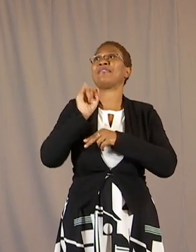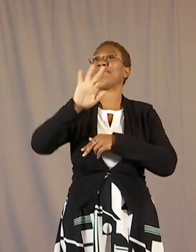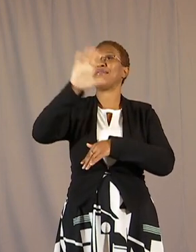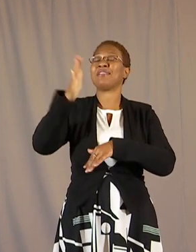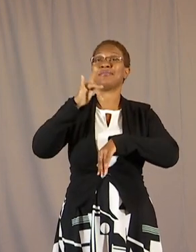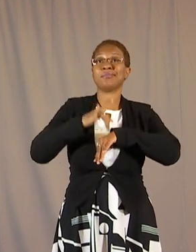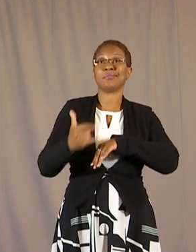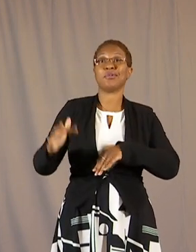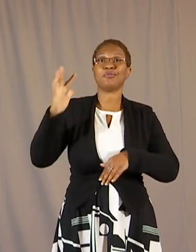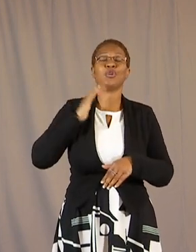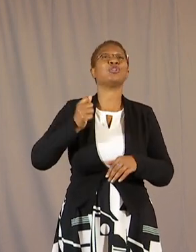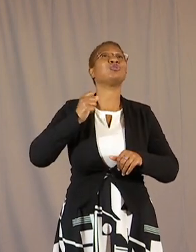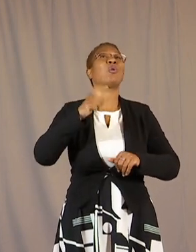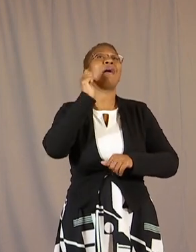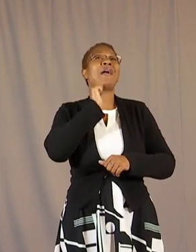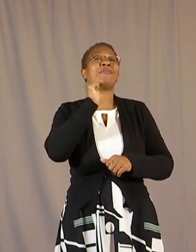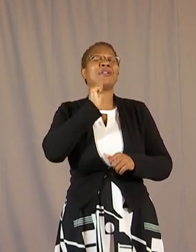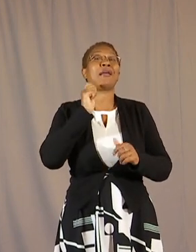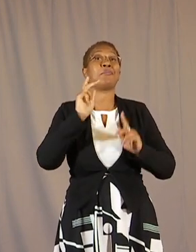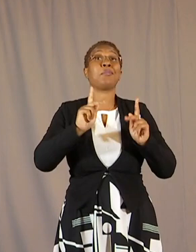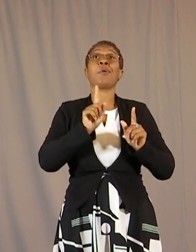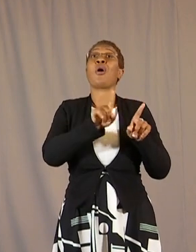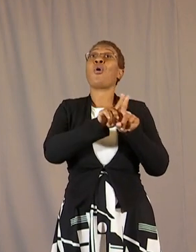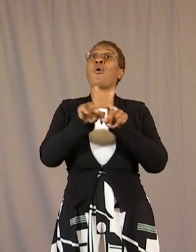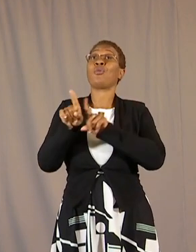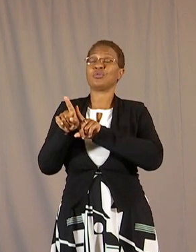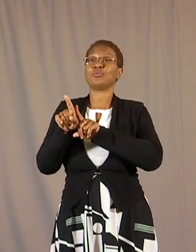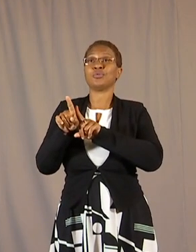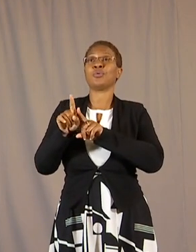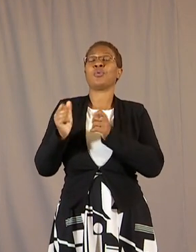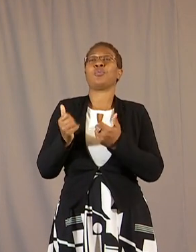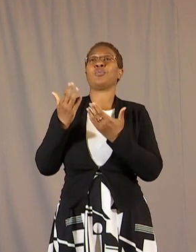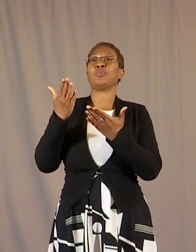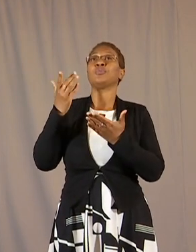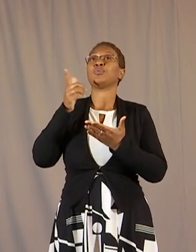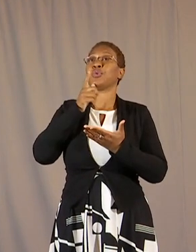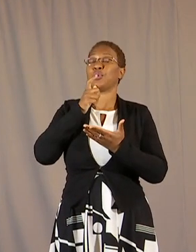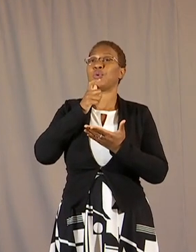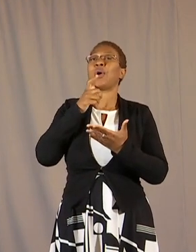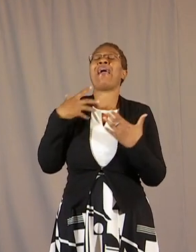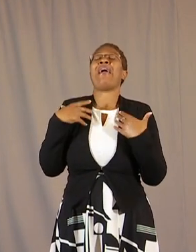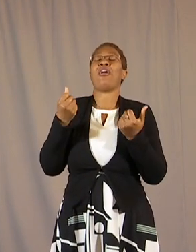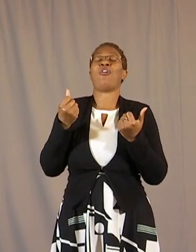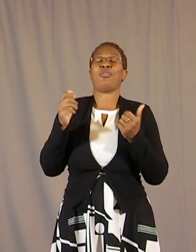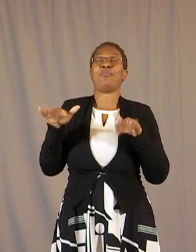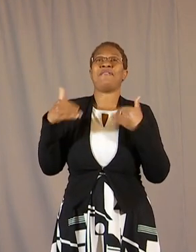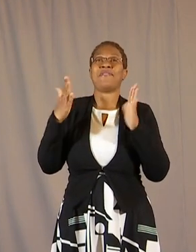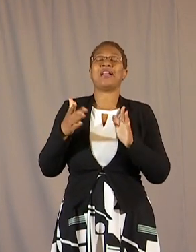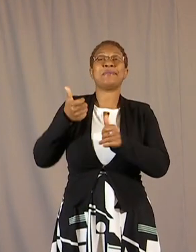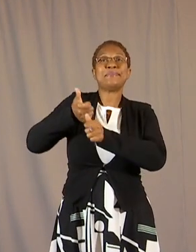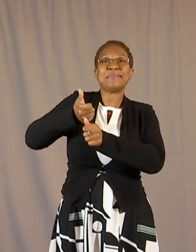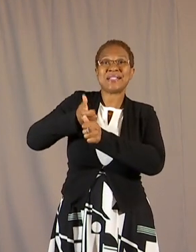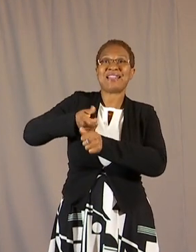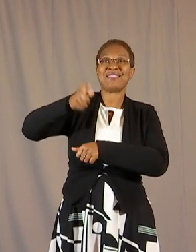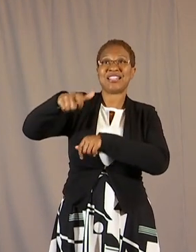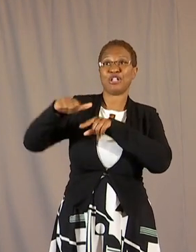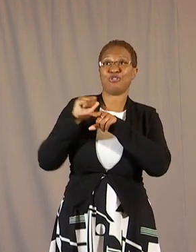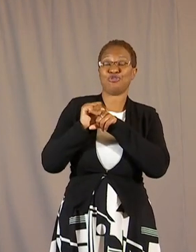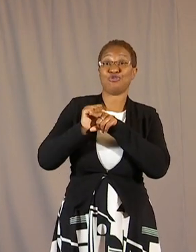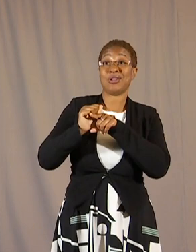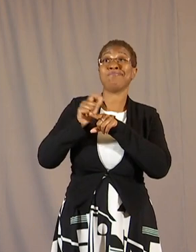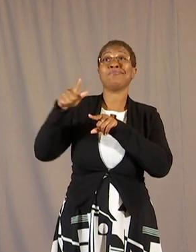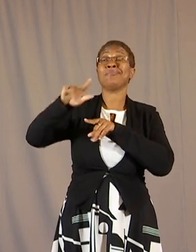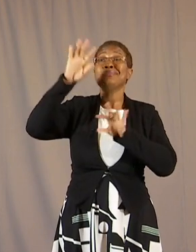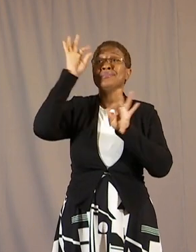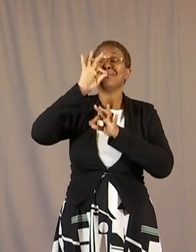out to everyday consumers, but also the recommendation is that health providers themselves need to be